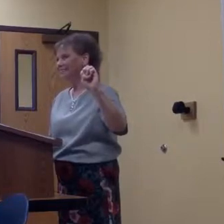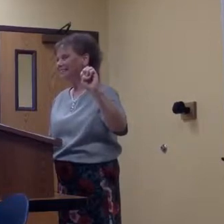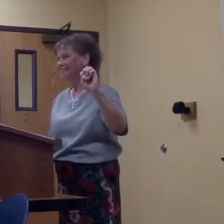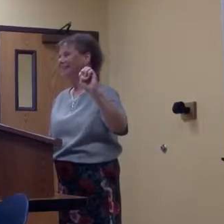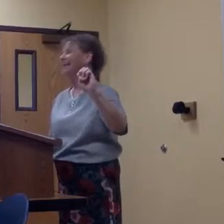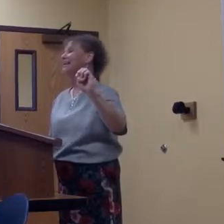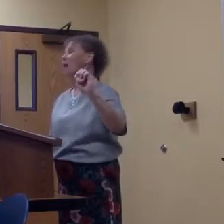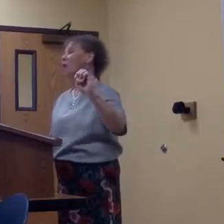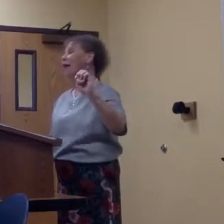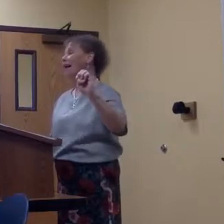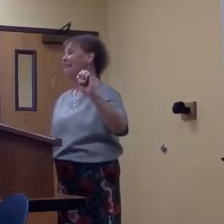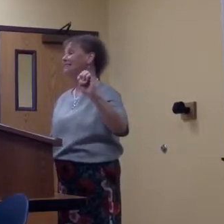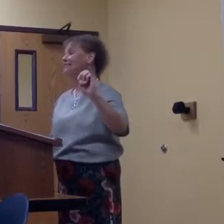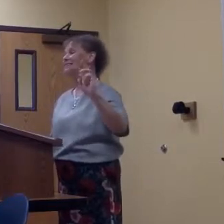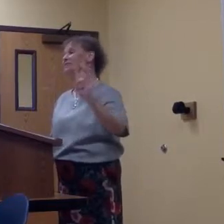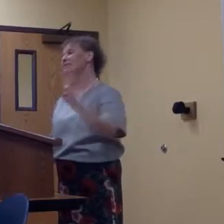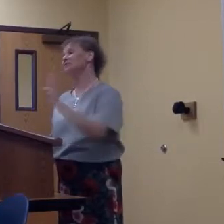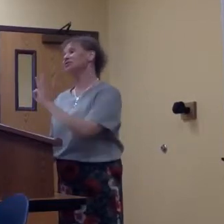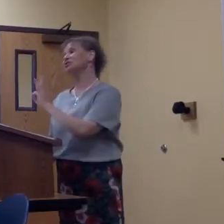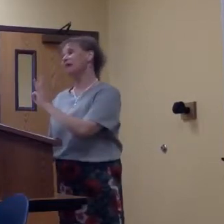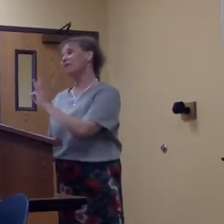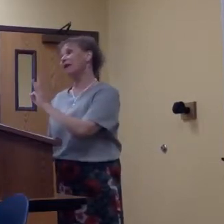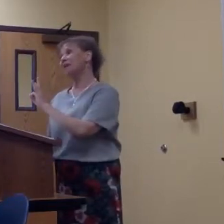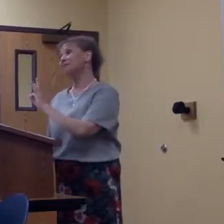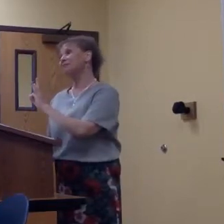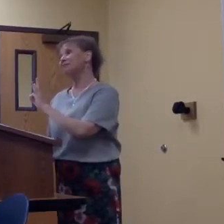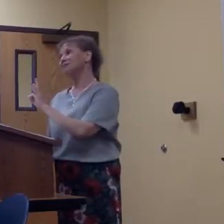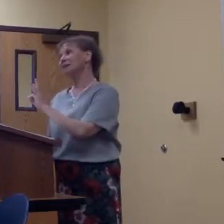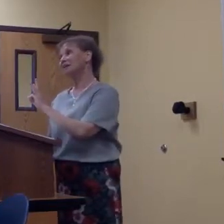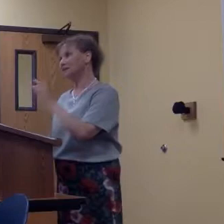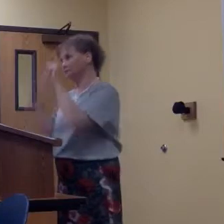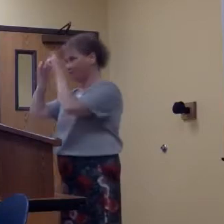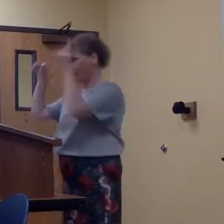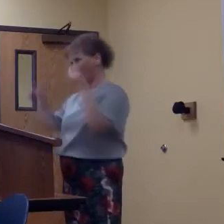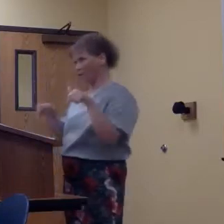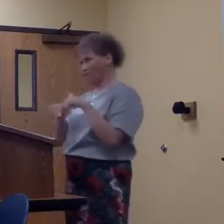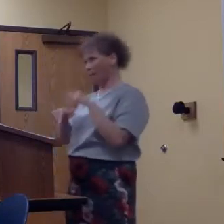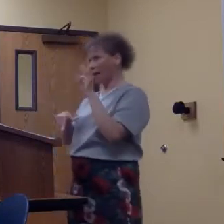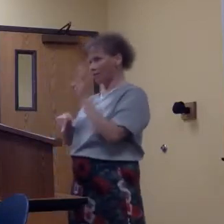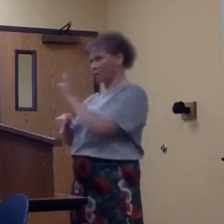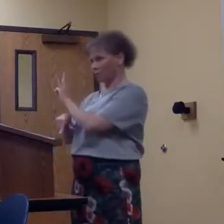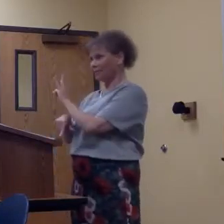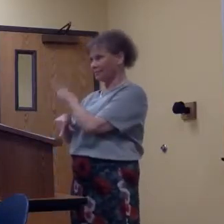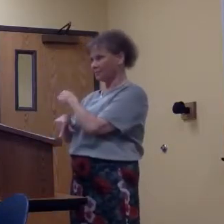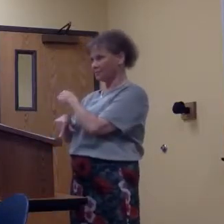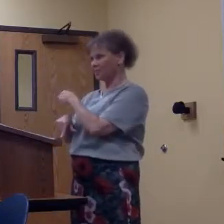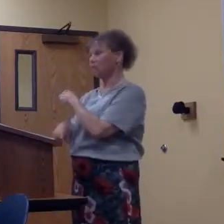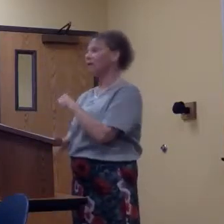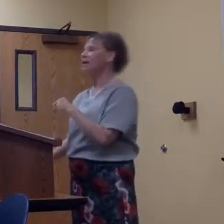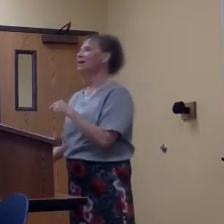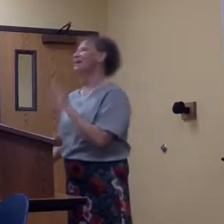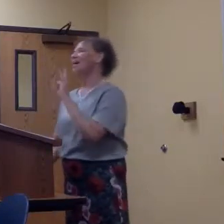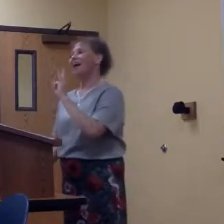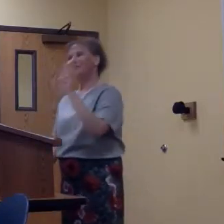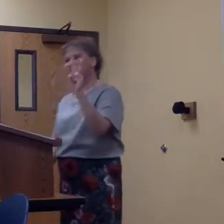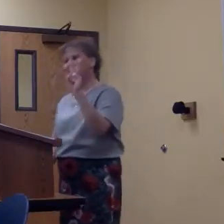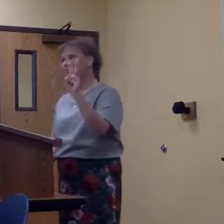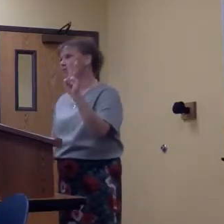East. Now, west, sometimes they'll do that way, all right? Because if I'm on my map, west is going to be this way. Oftentimes it will just